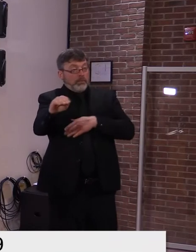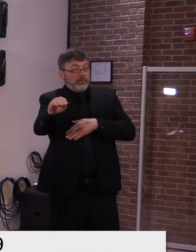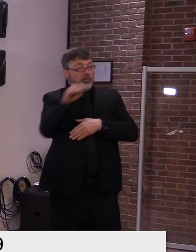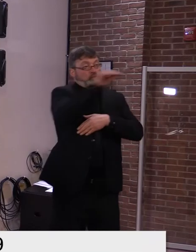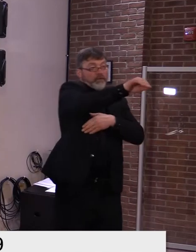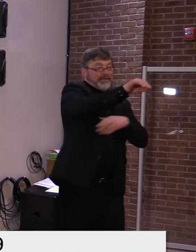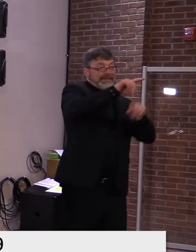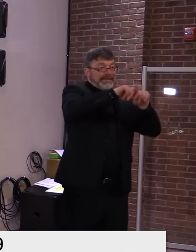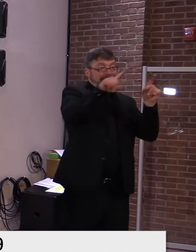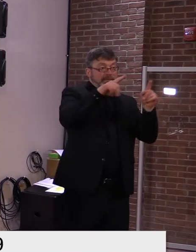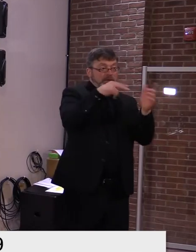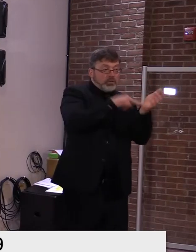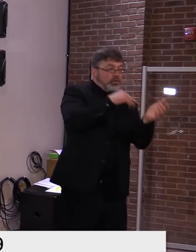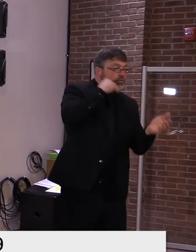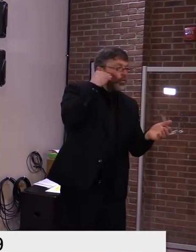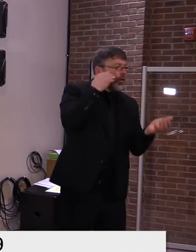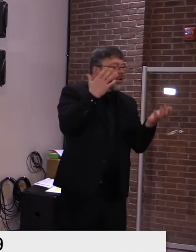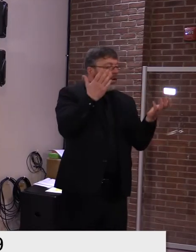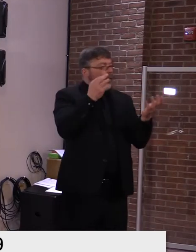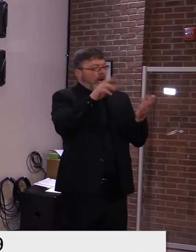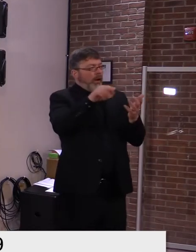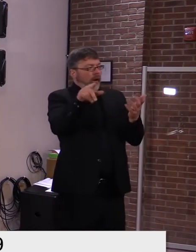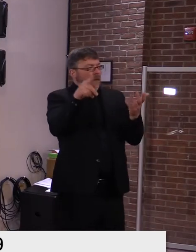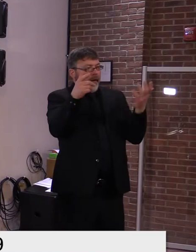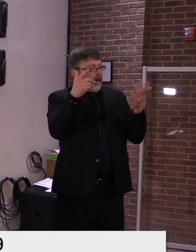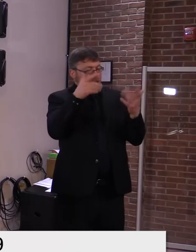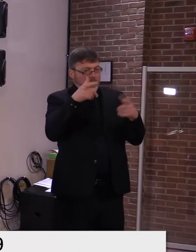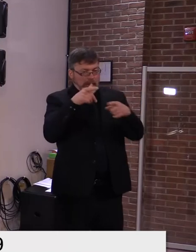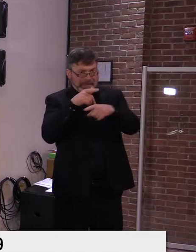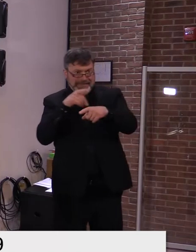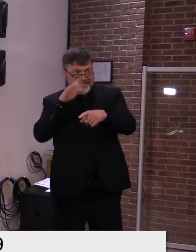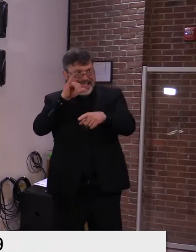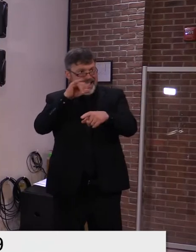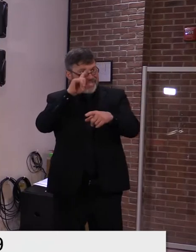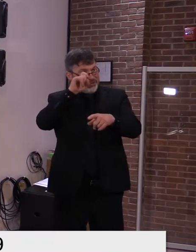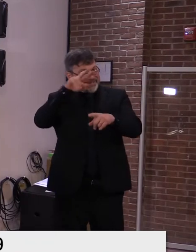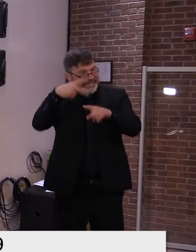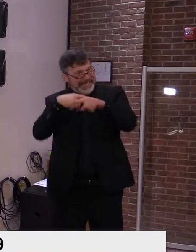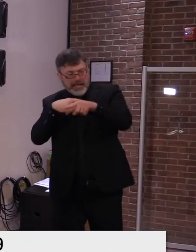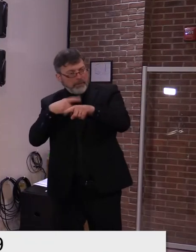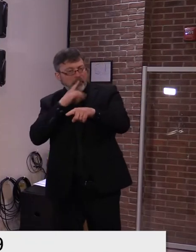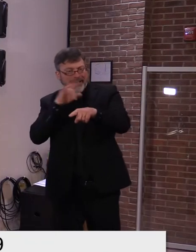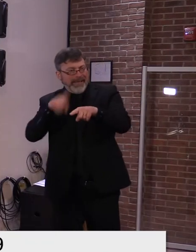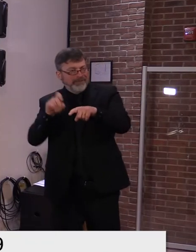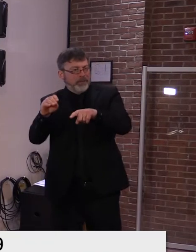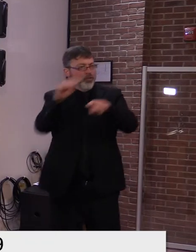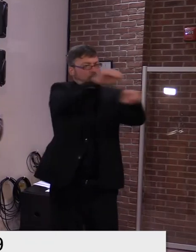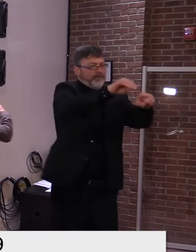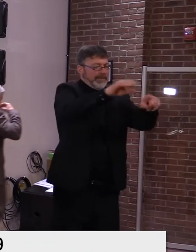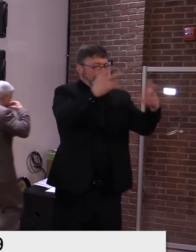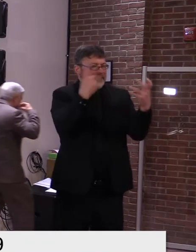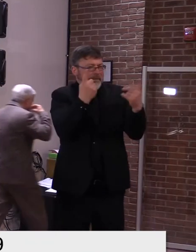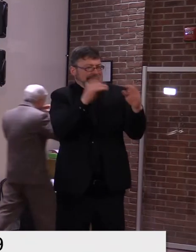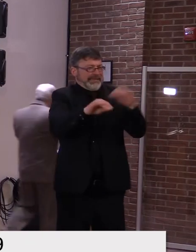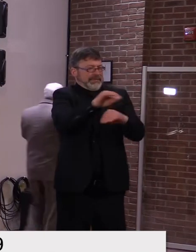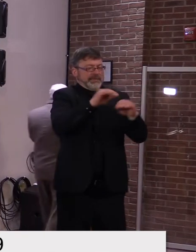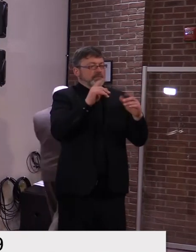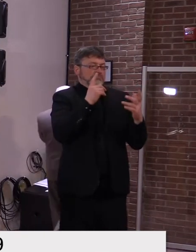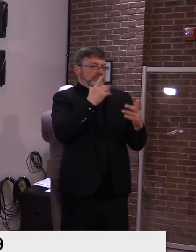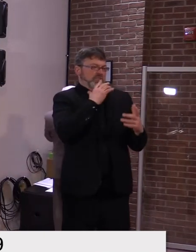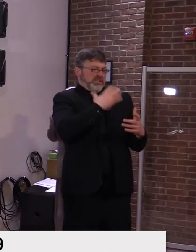Okay, thank you. Cameron, Prince, St. Albans Messenger.